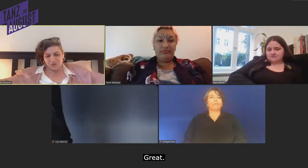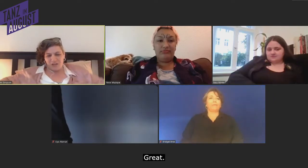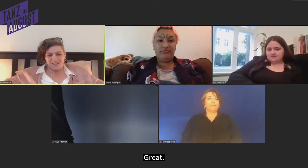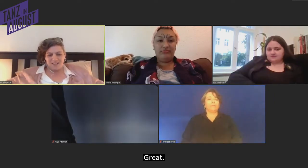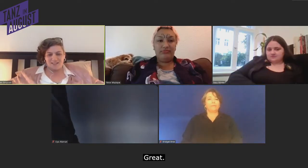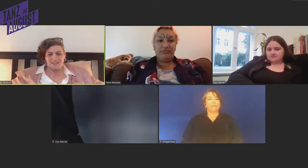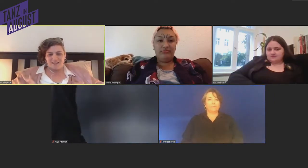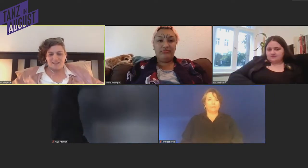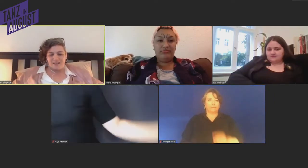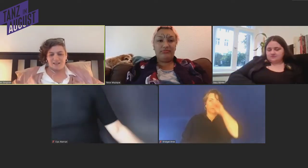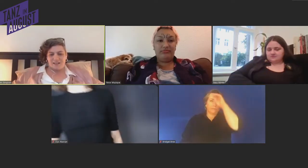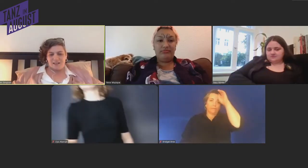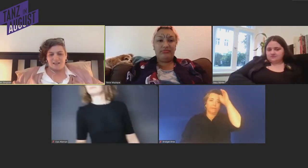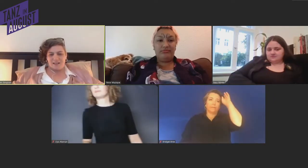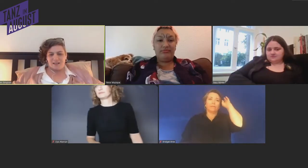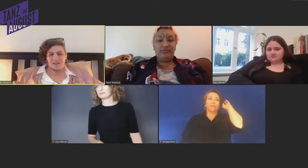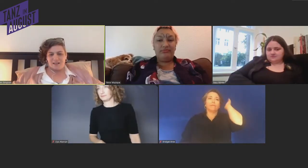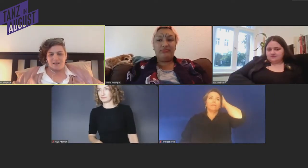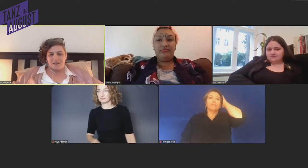Great.